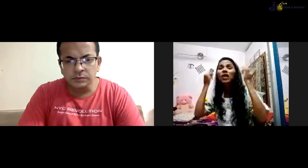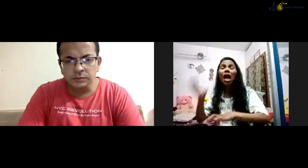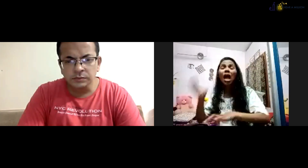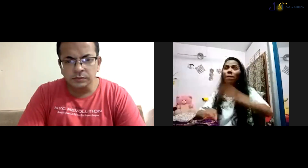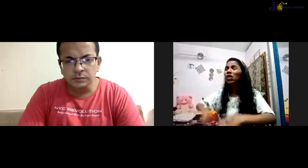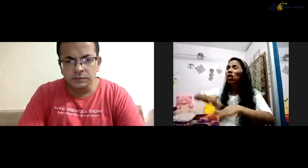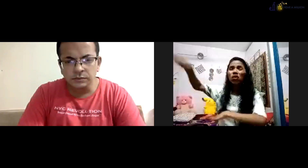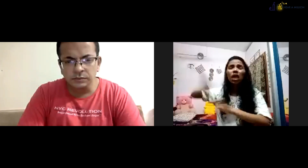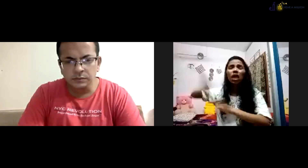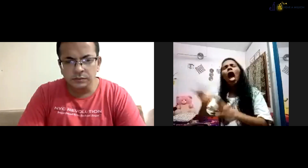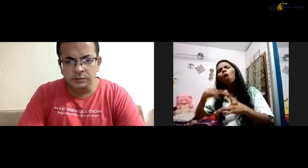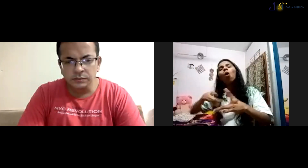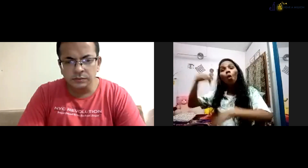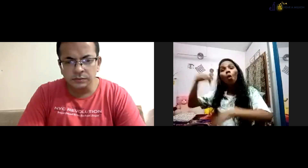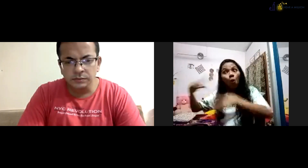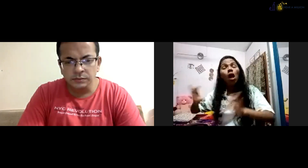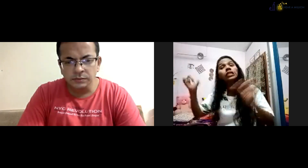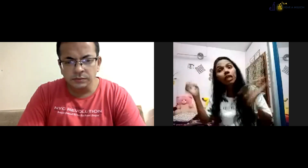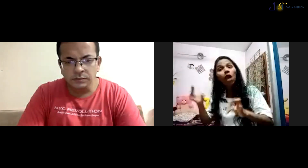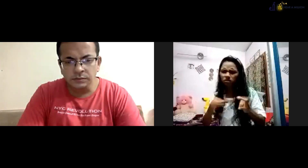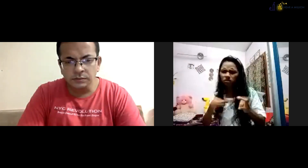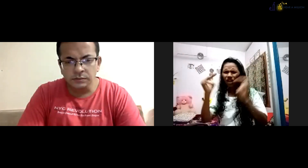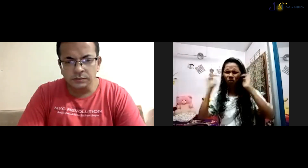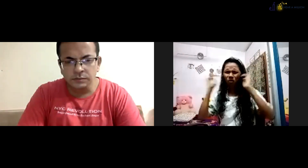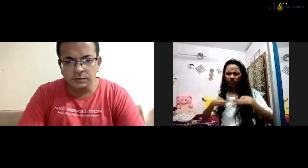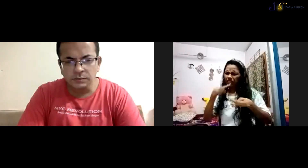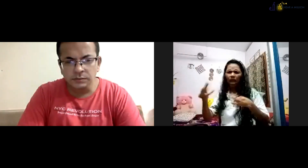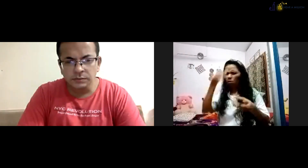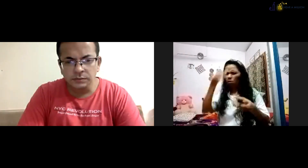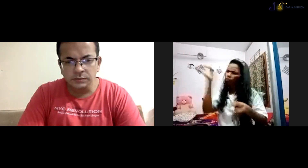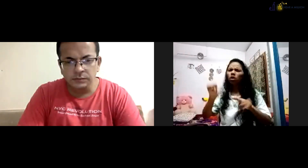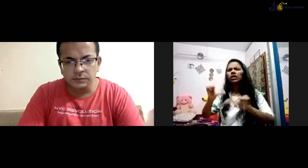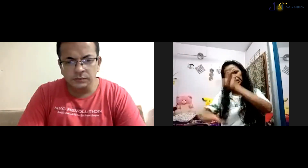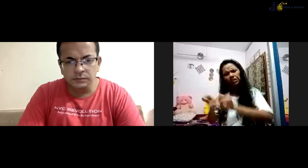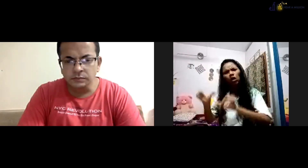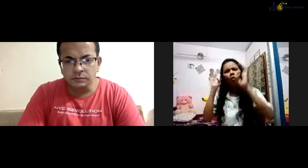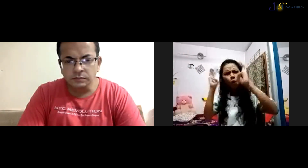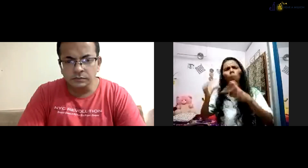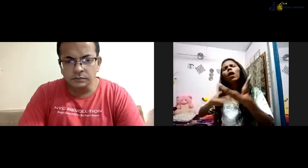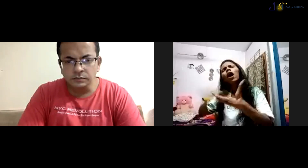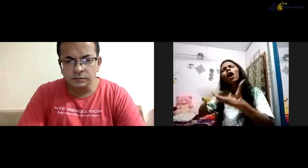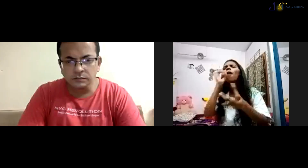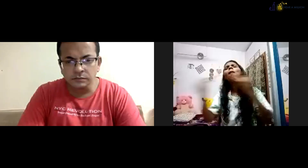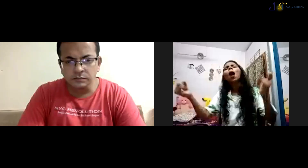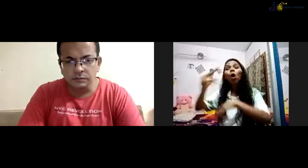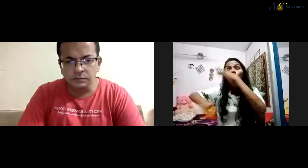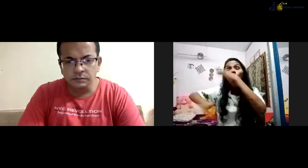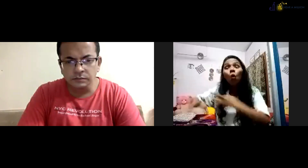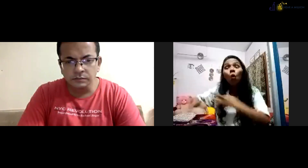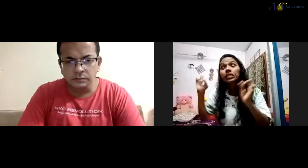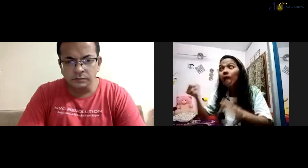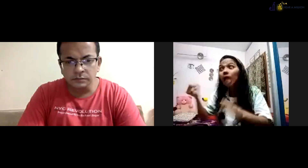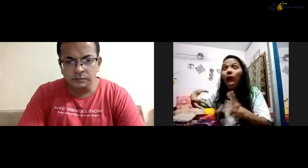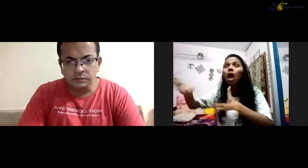for me. I was having pain and I couldn't move around. So I